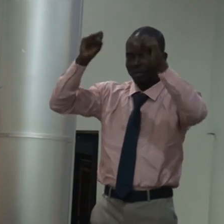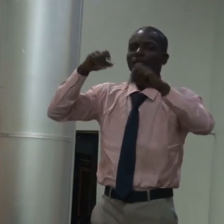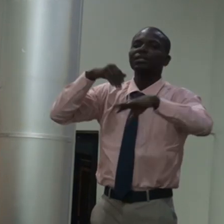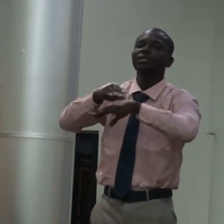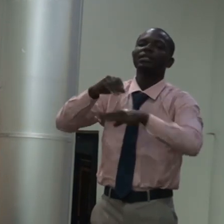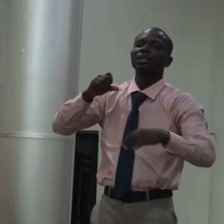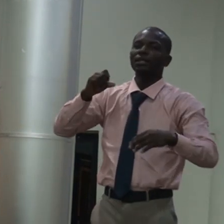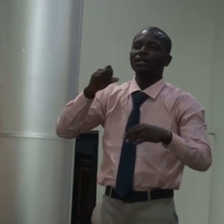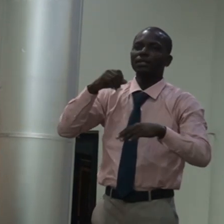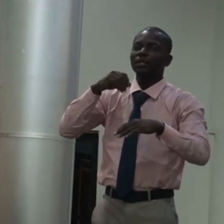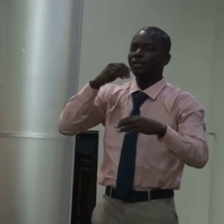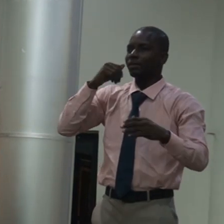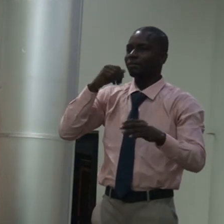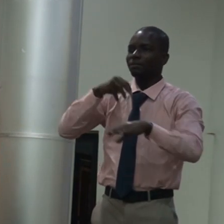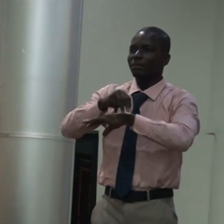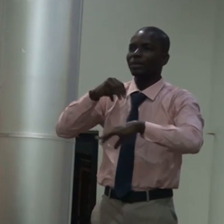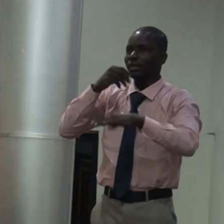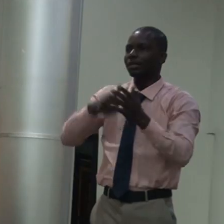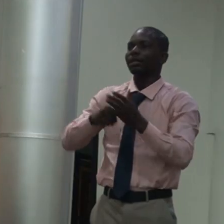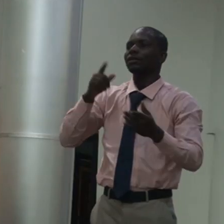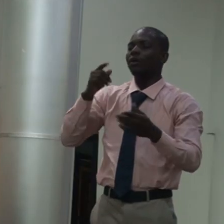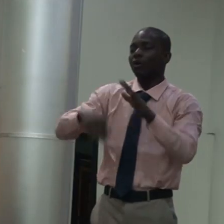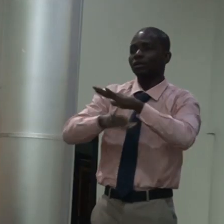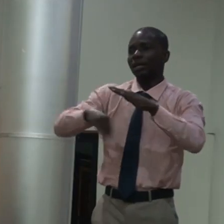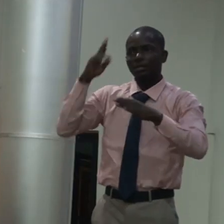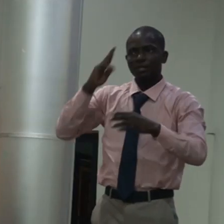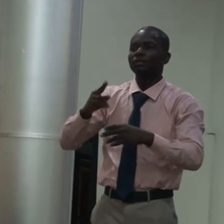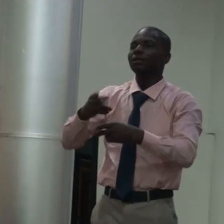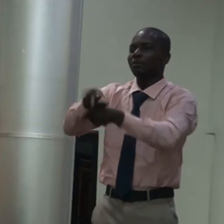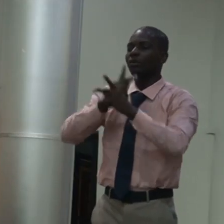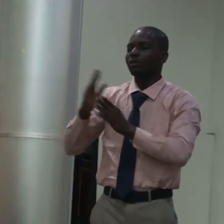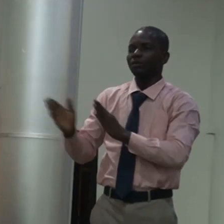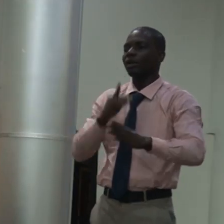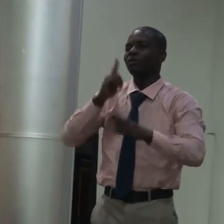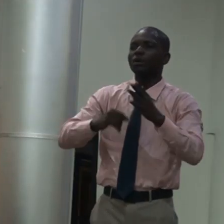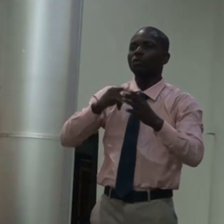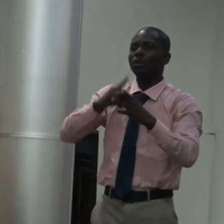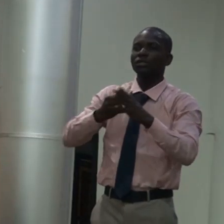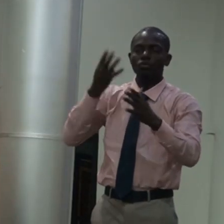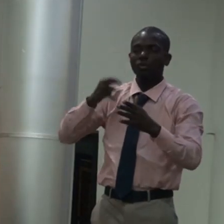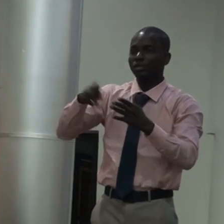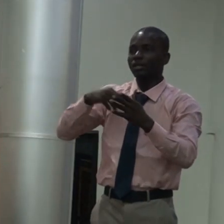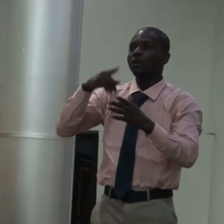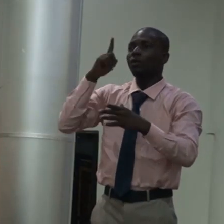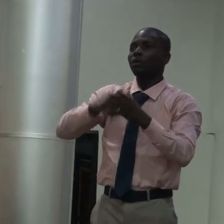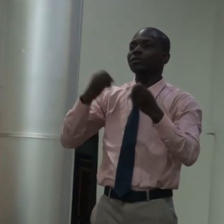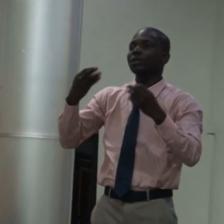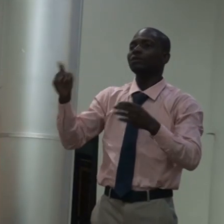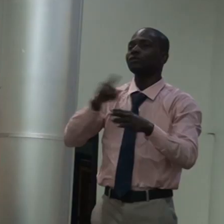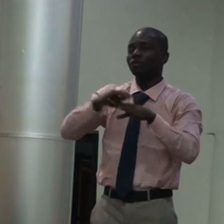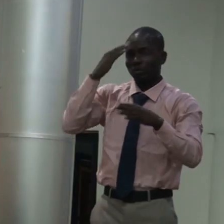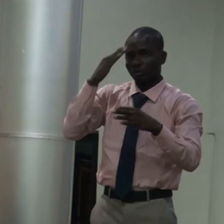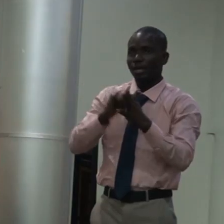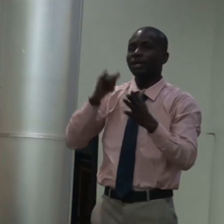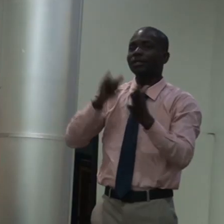Senate and the House for under his borrowing plan. And when it was read, what many of you did not realize is that